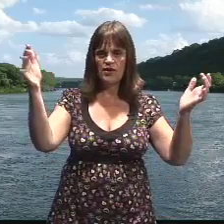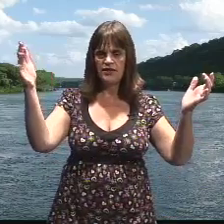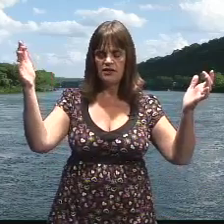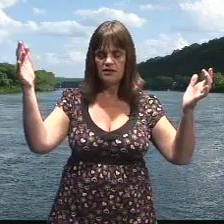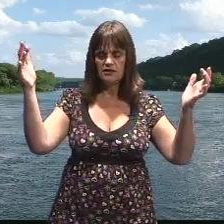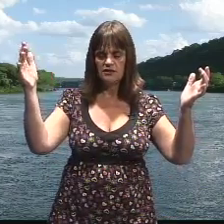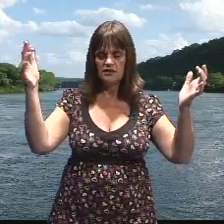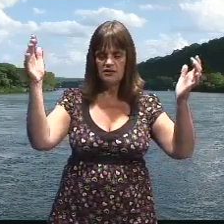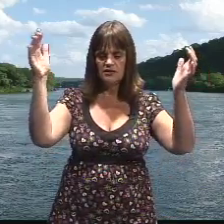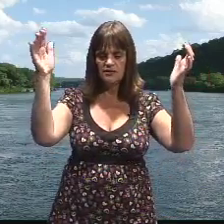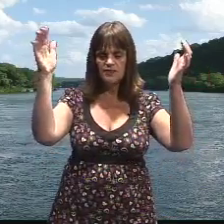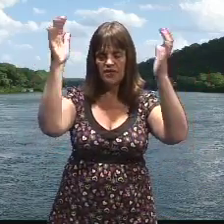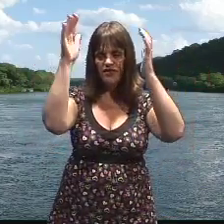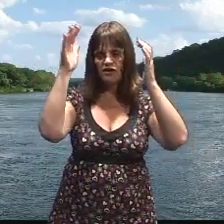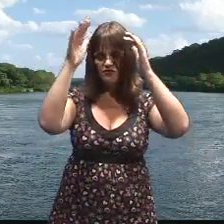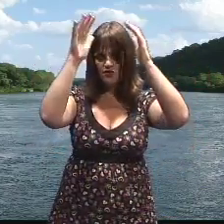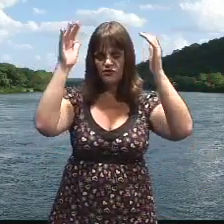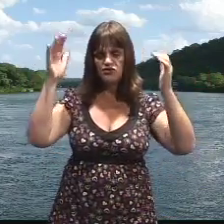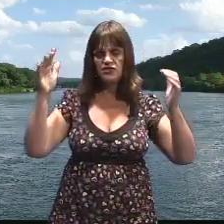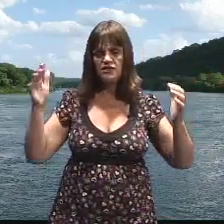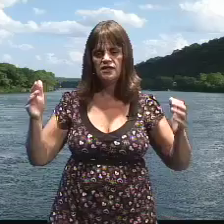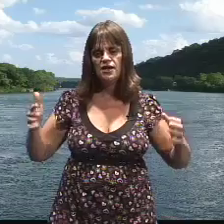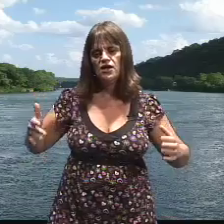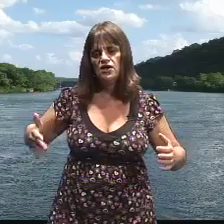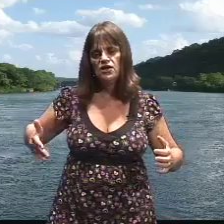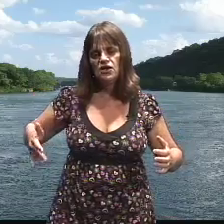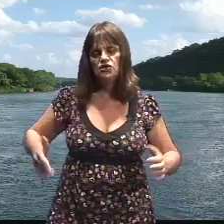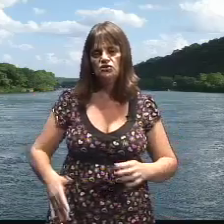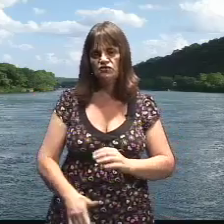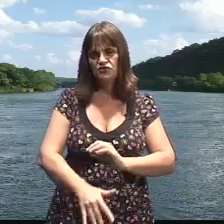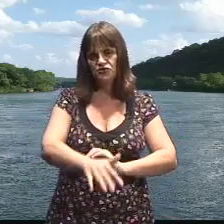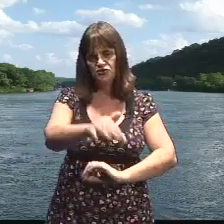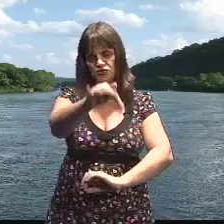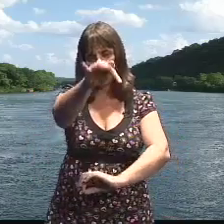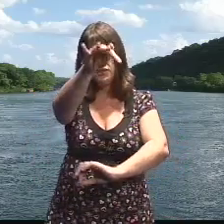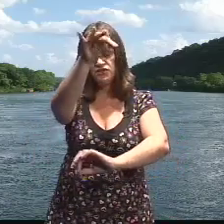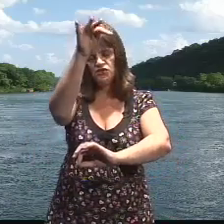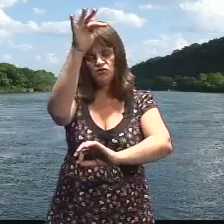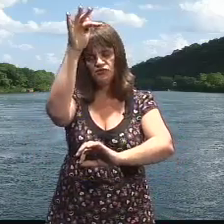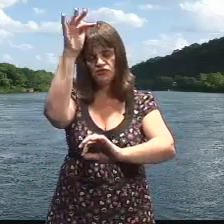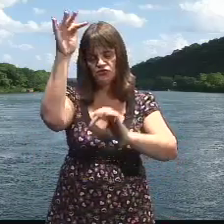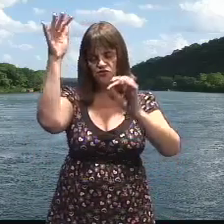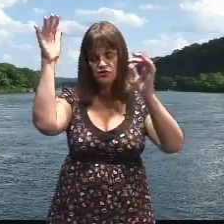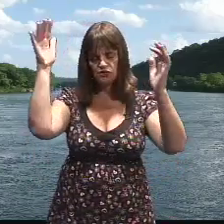already there, for you see, a universal truth is a universal truth.